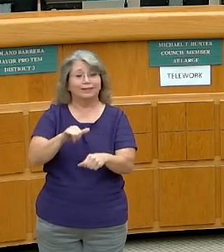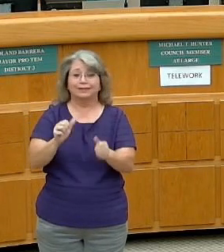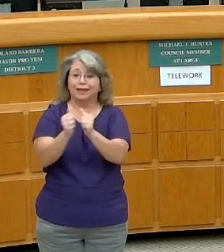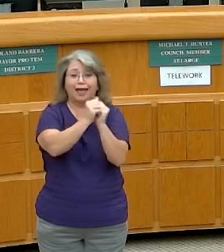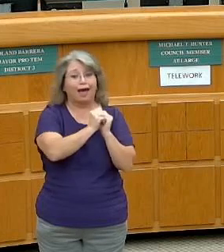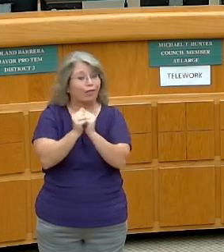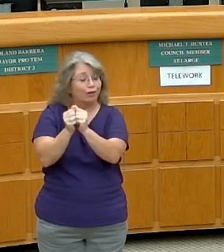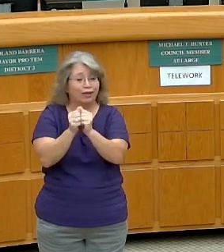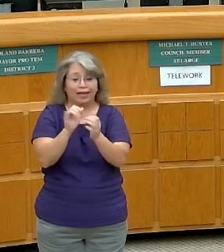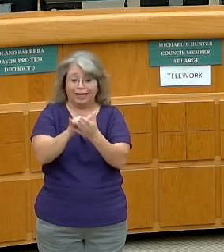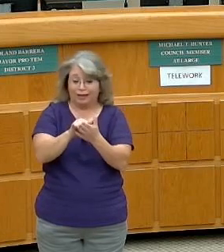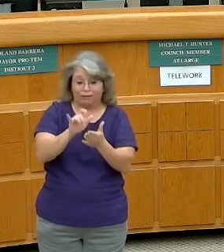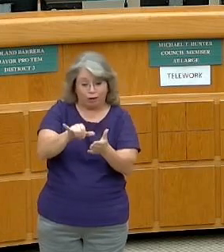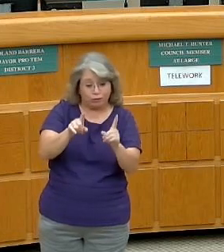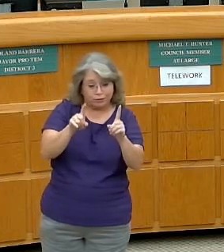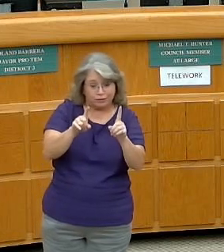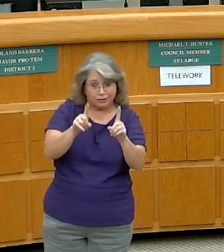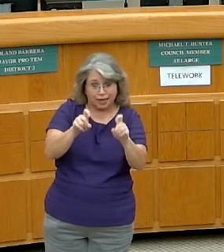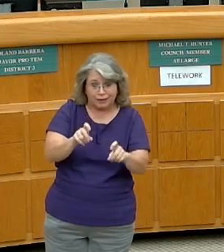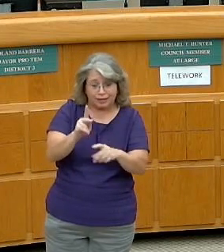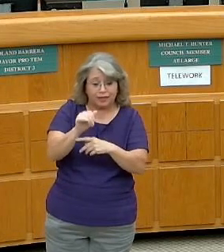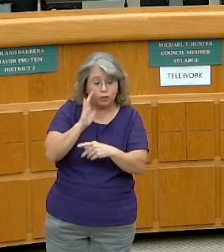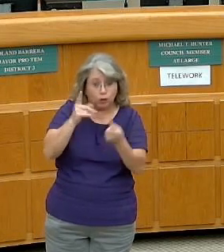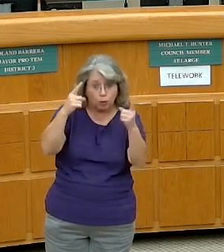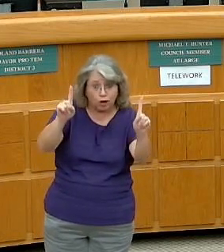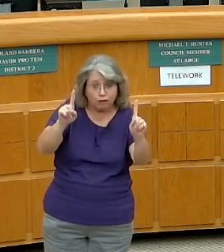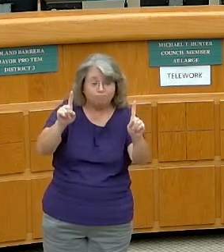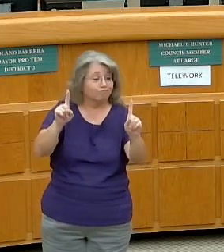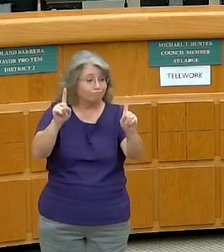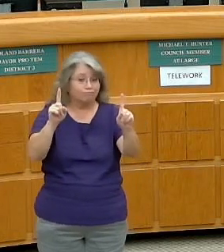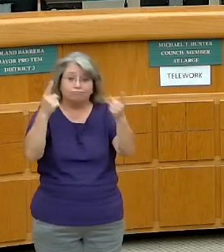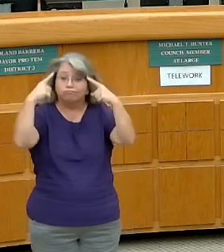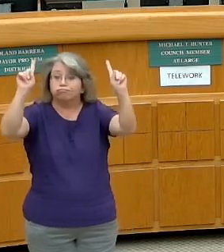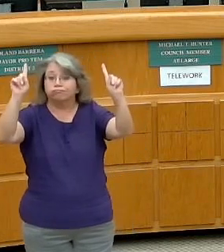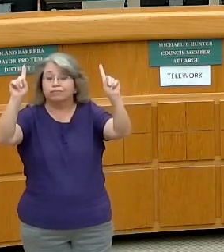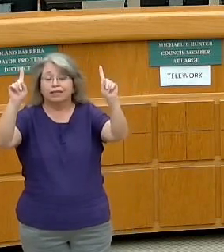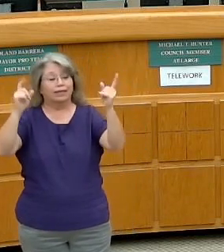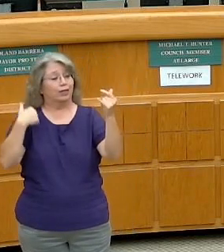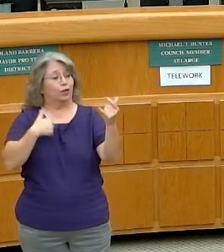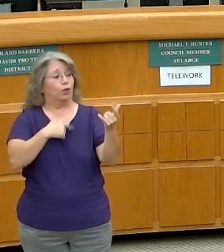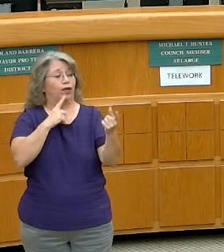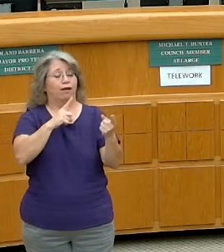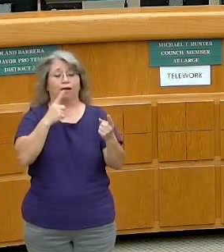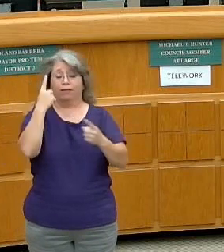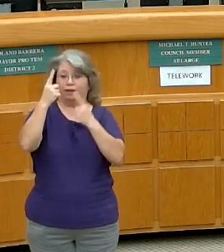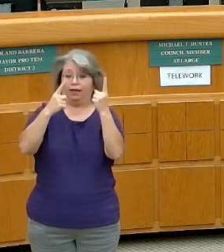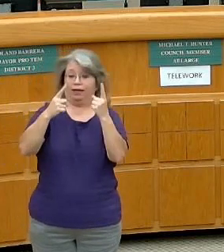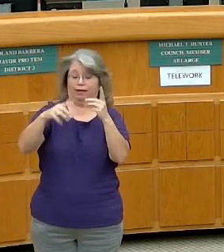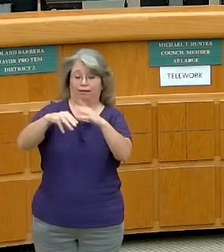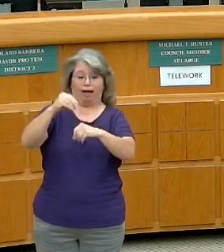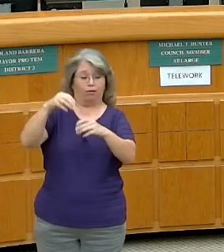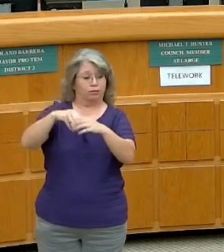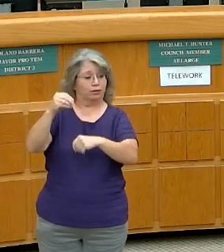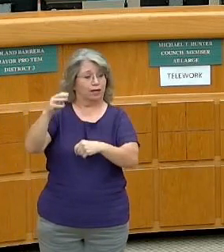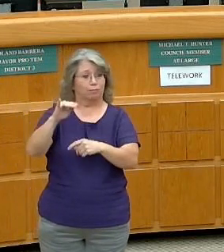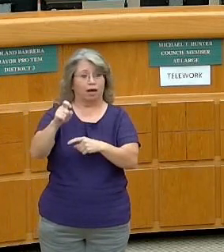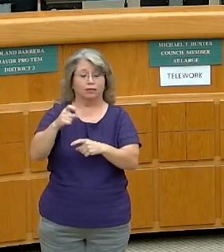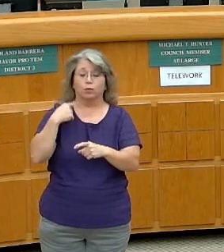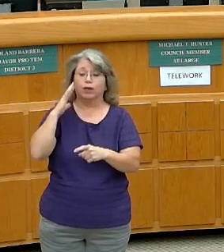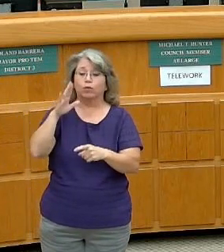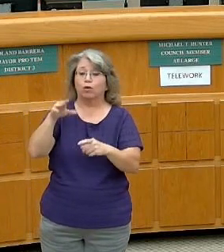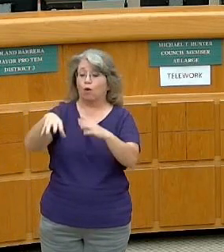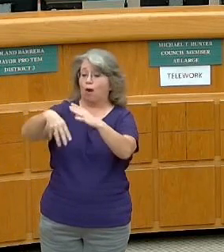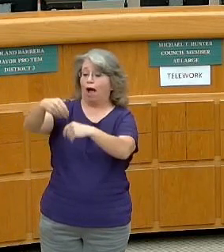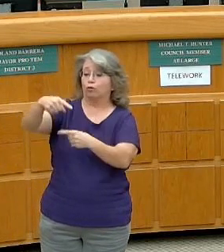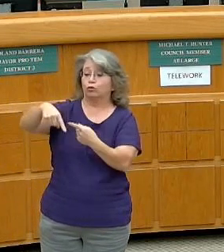And if it works, it works. And at this time, we're thinking outside the box, and we're going out to the pasture and into the